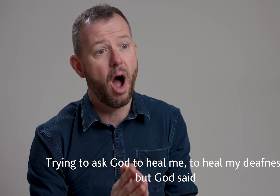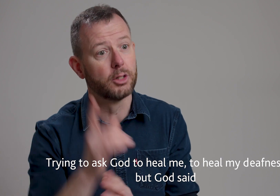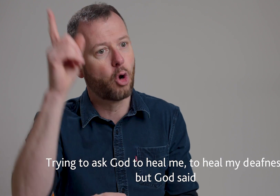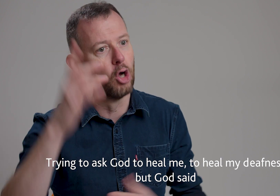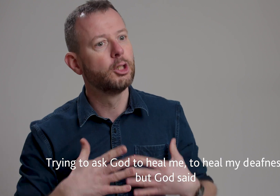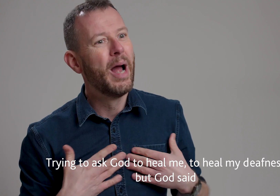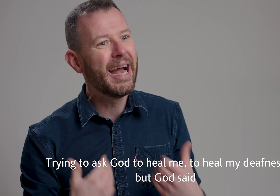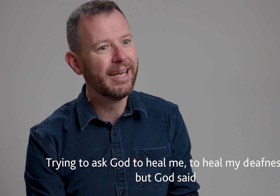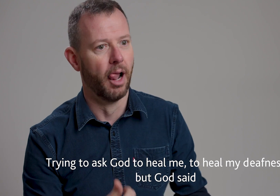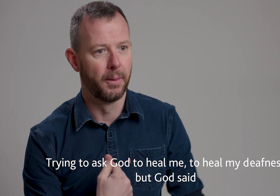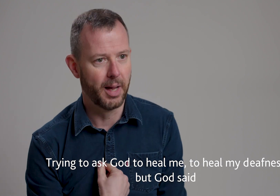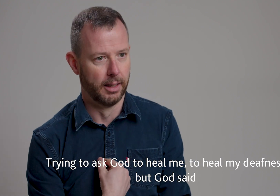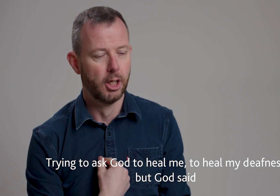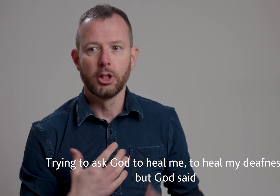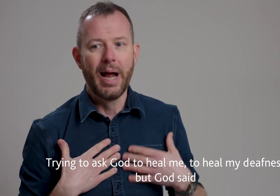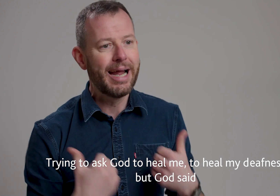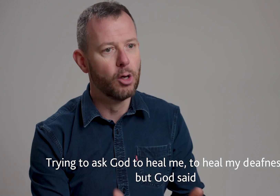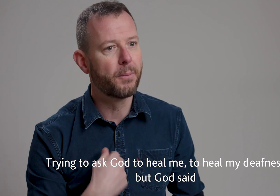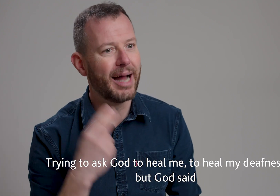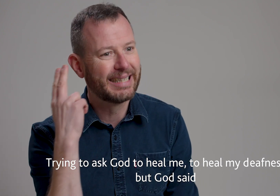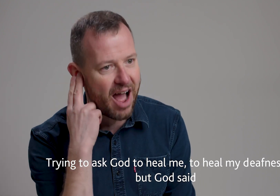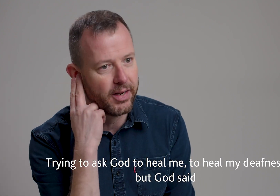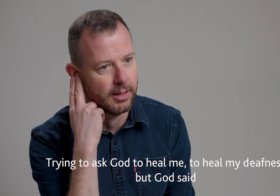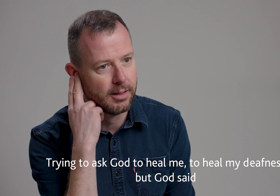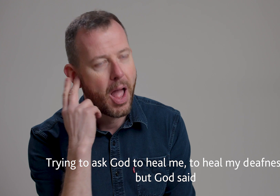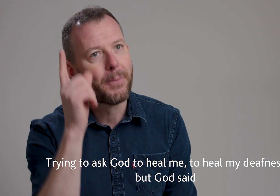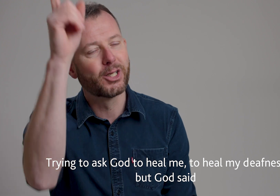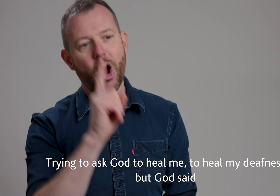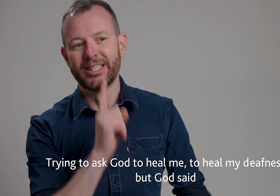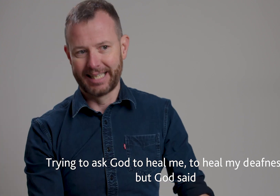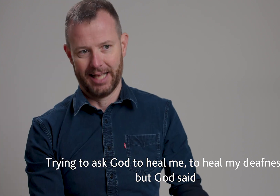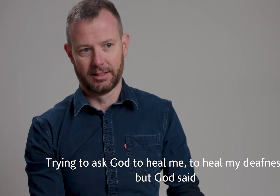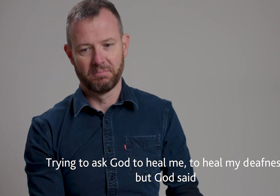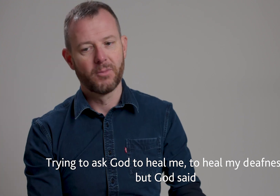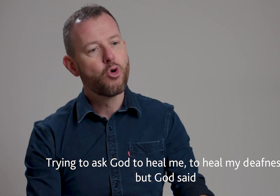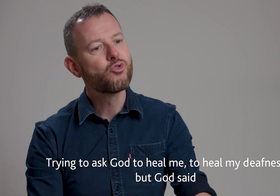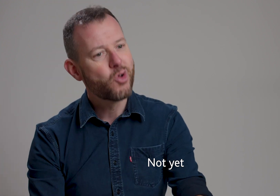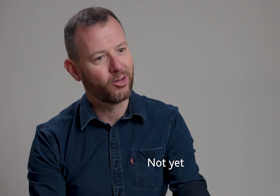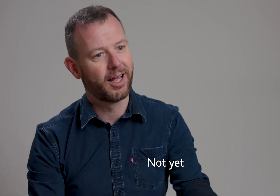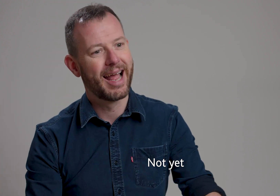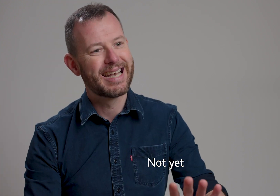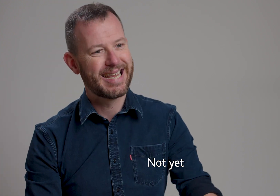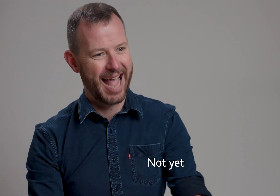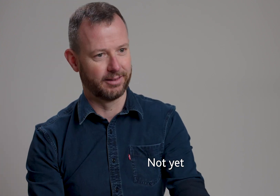ask God to heal me, to heal my deafness. The God did not yet.